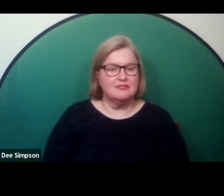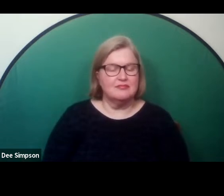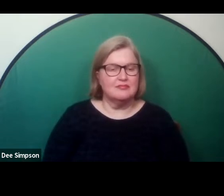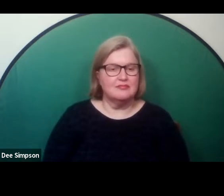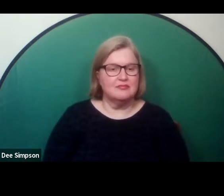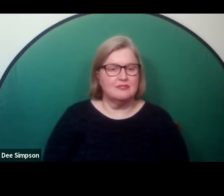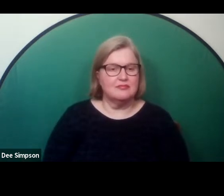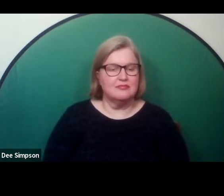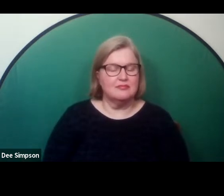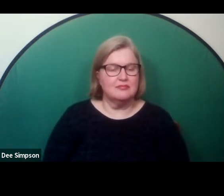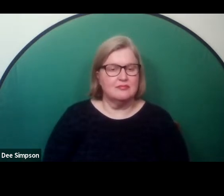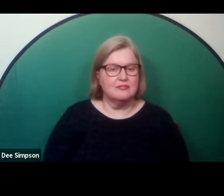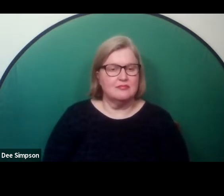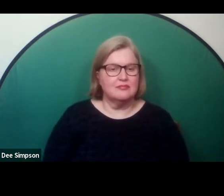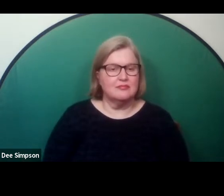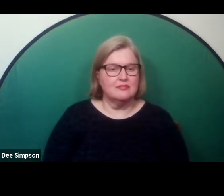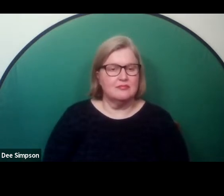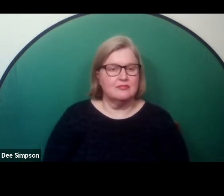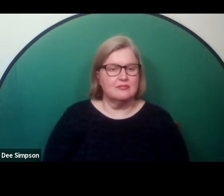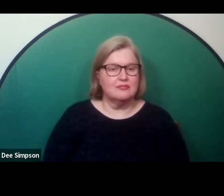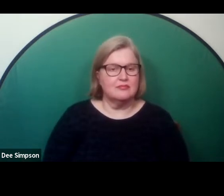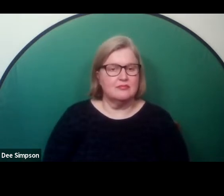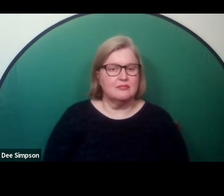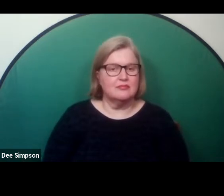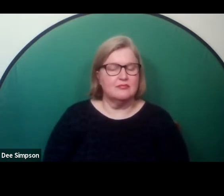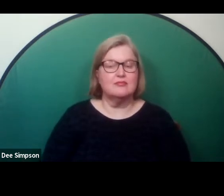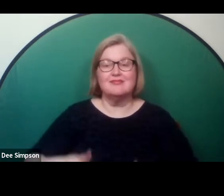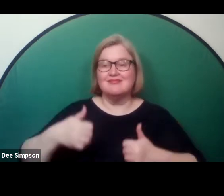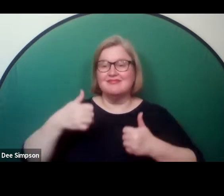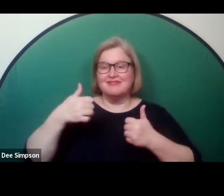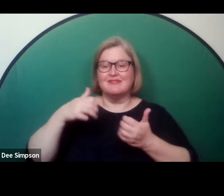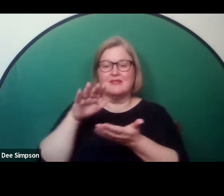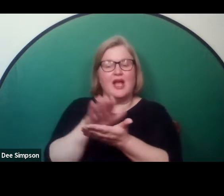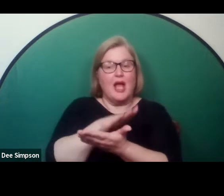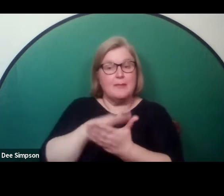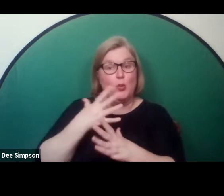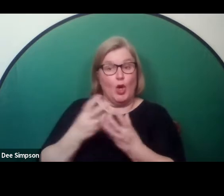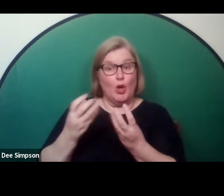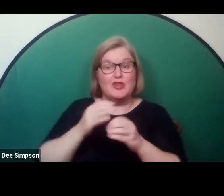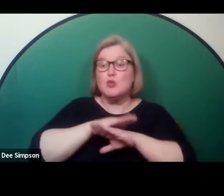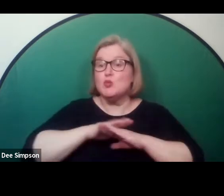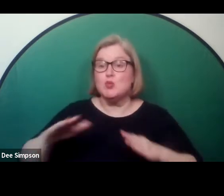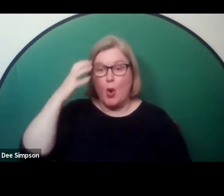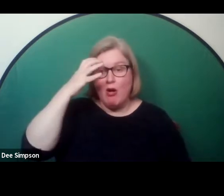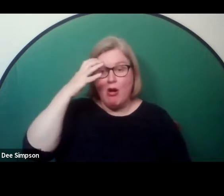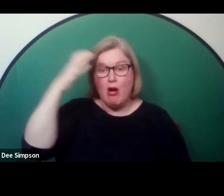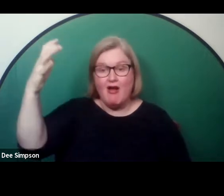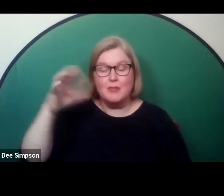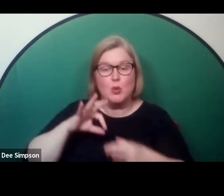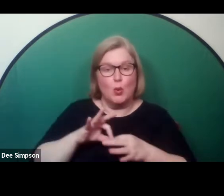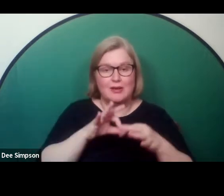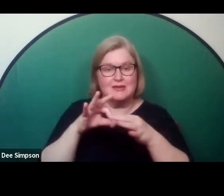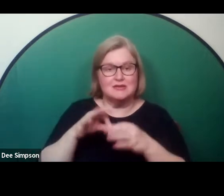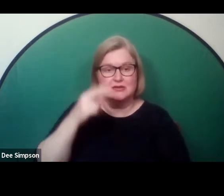We've been very fortunate to work with a non-governmental organization in Pakistan called the